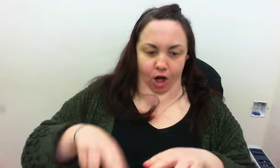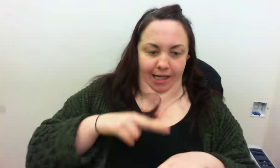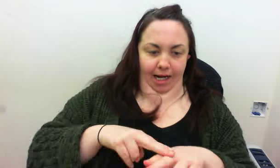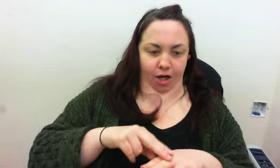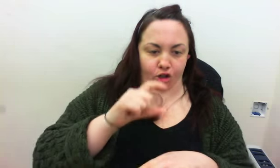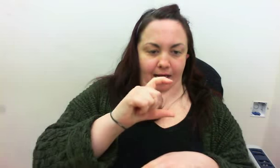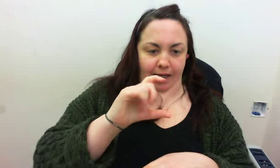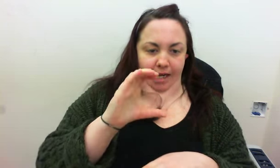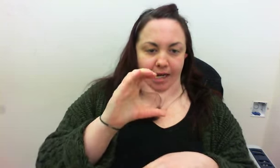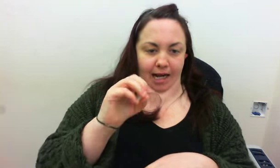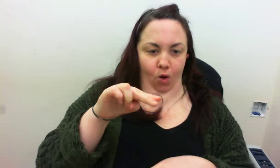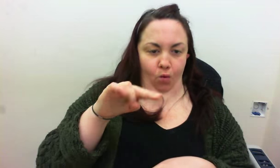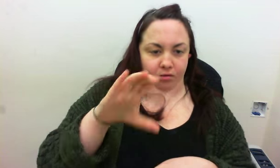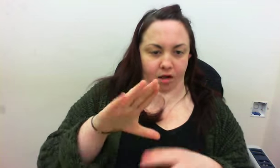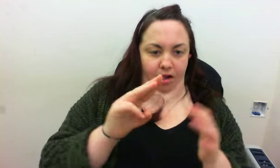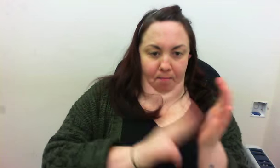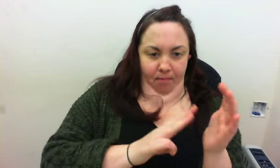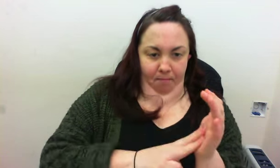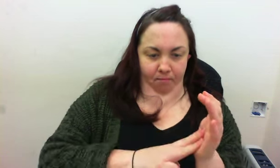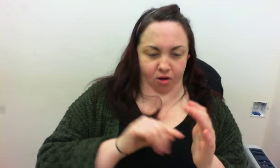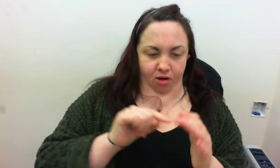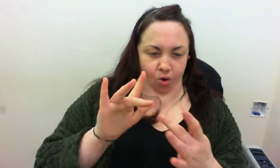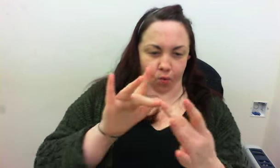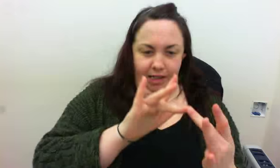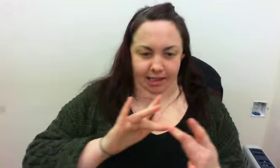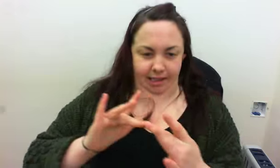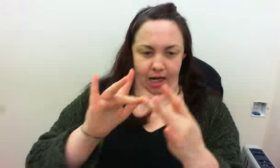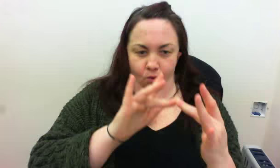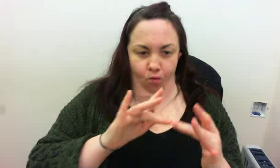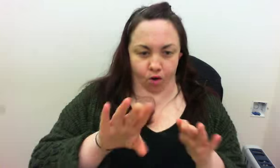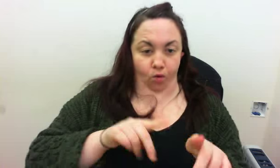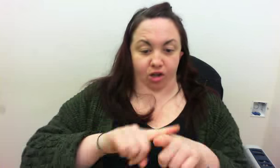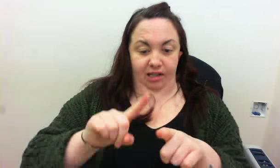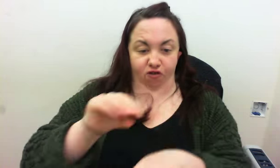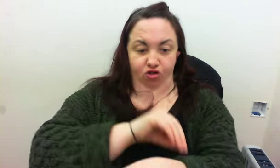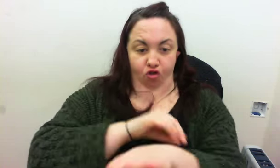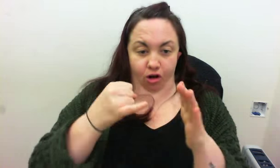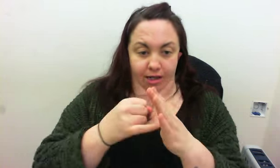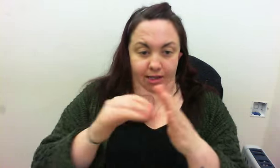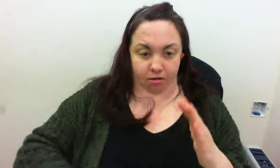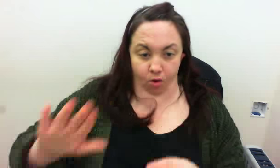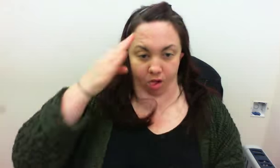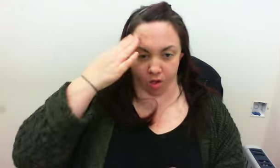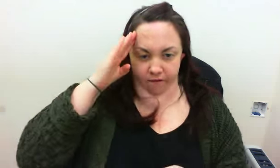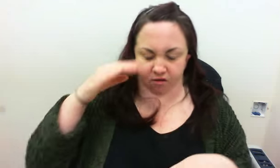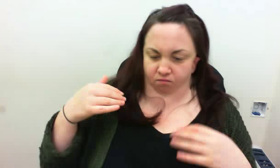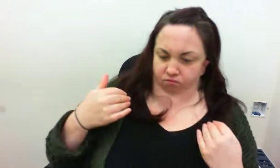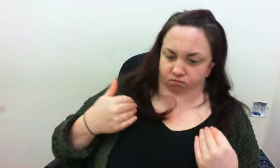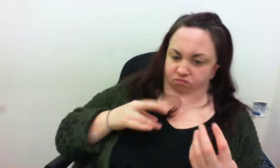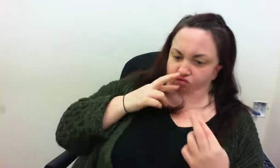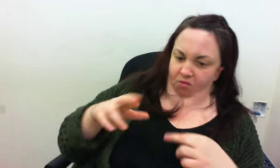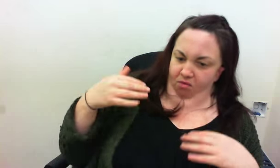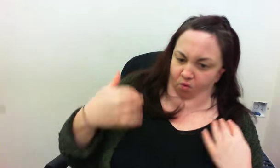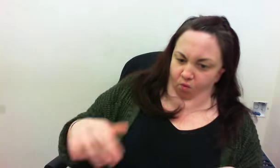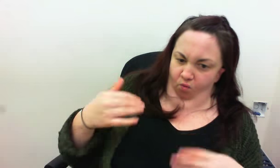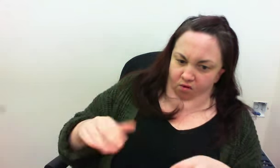And that's why we network with all over Ireland nationally. It's fantastic to see the level of work being done and